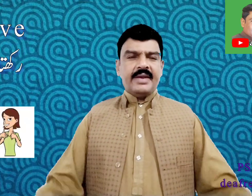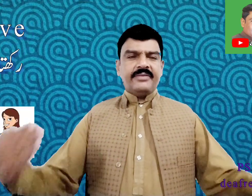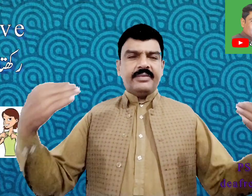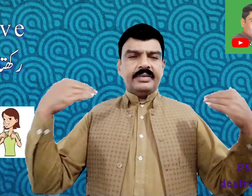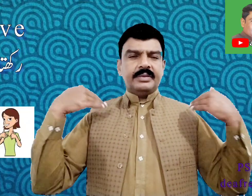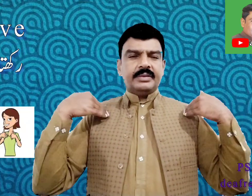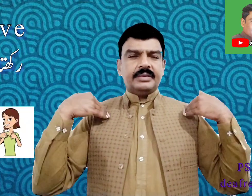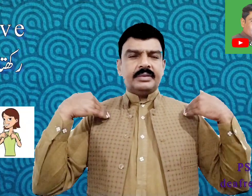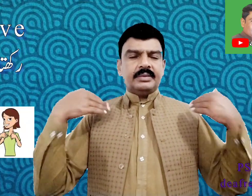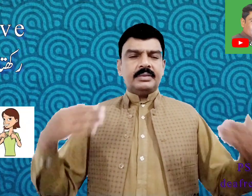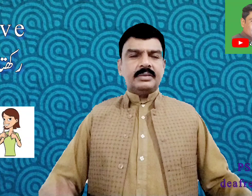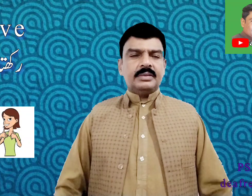have,